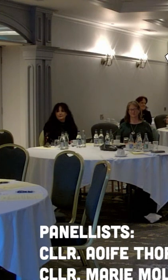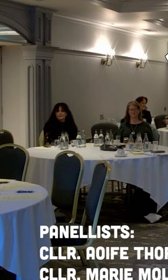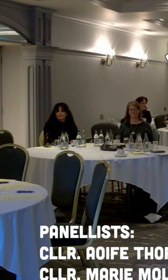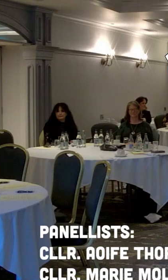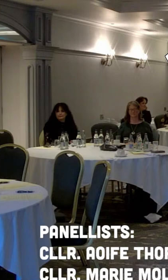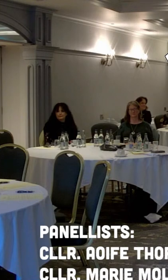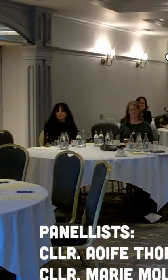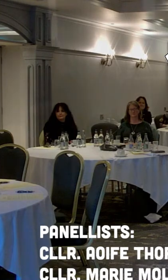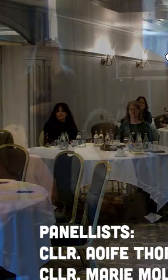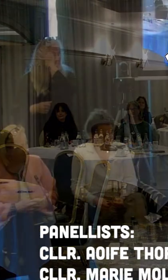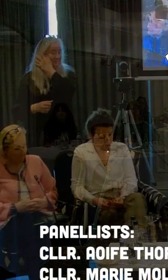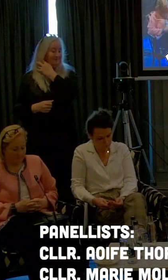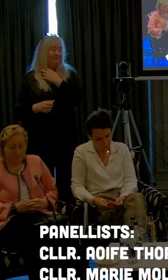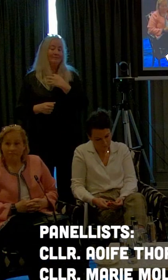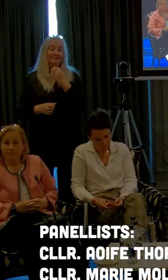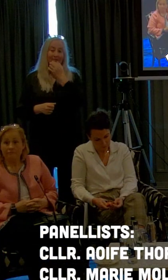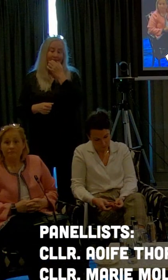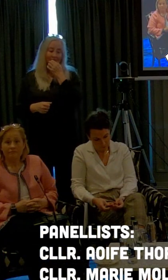hand over to Marie for...